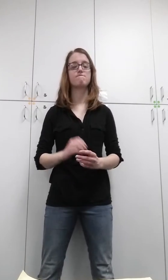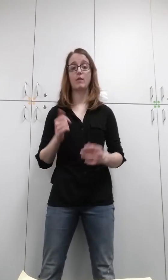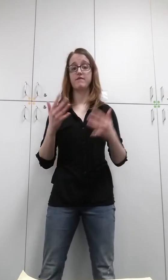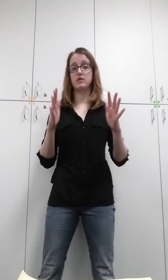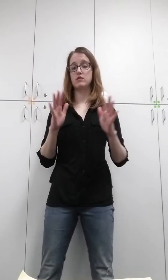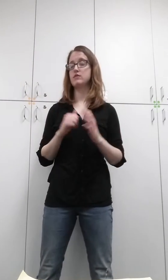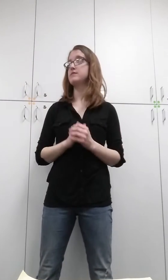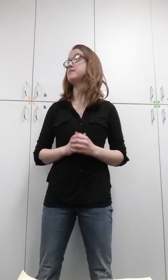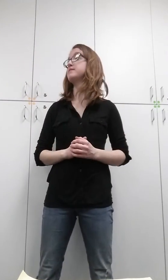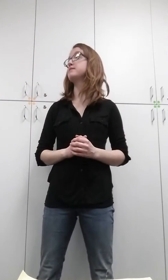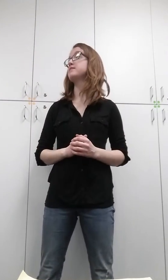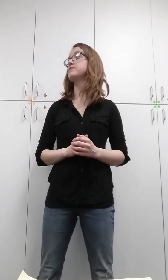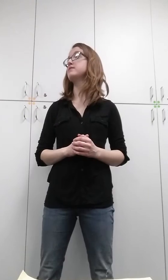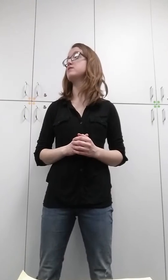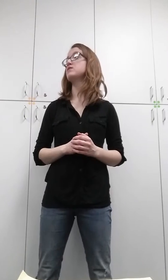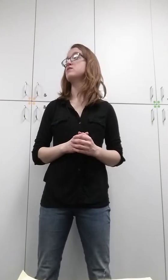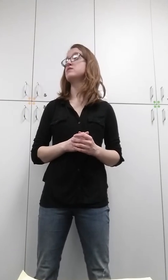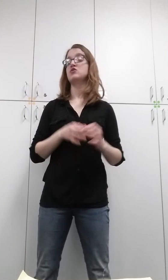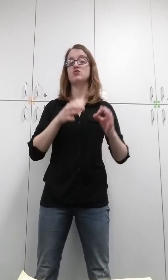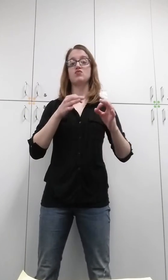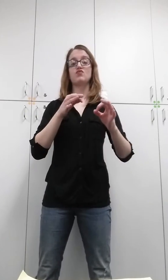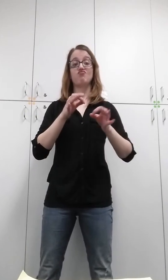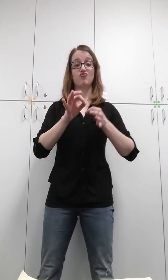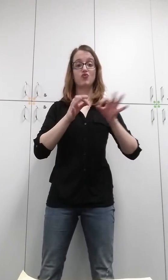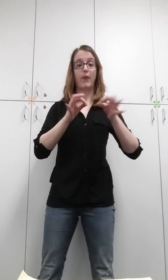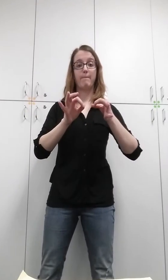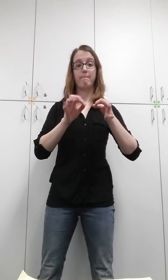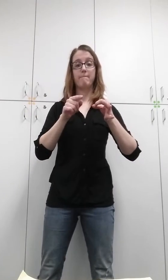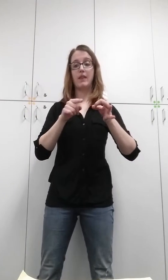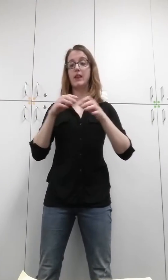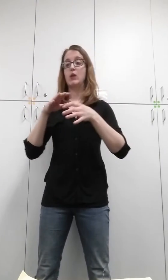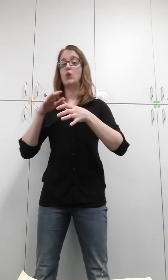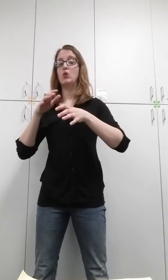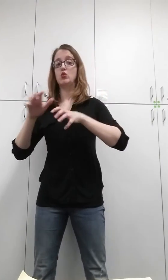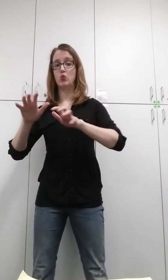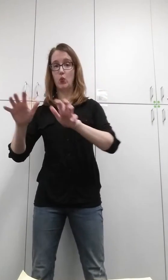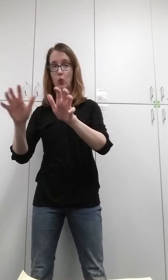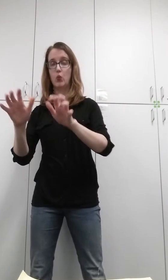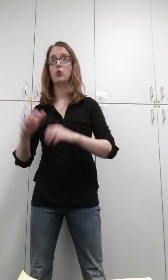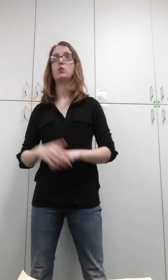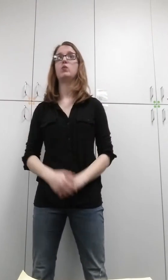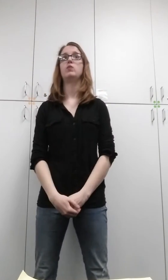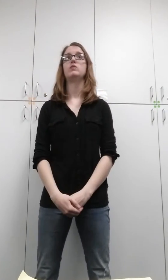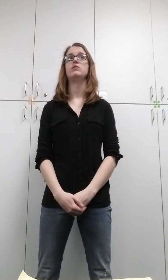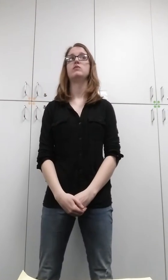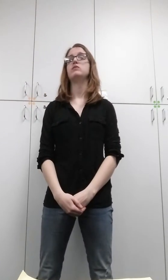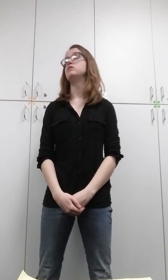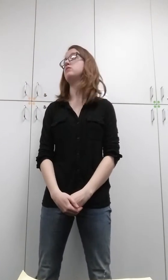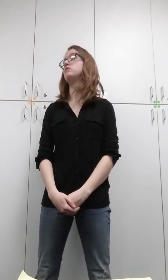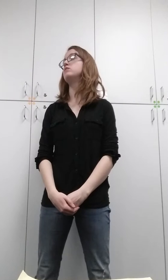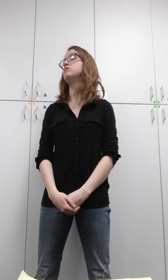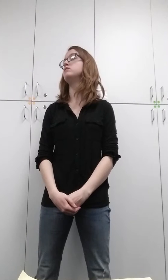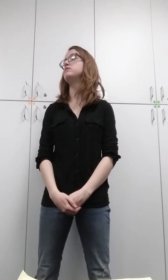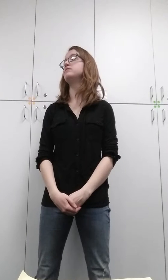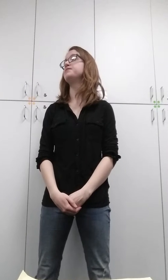Describe and then do. Show, don't tell. This is actually tell and show. Okay?